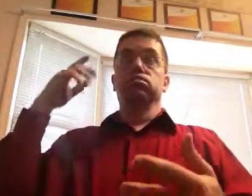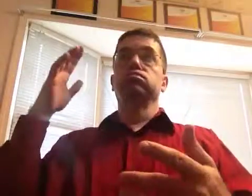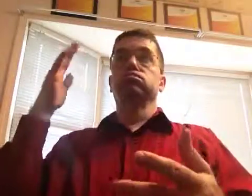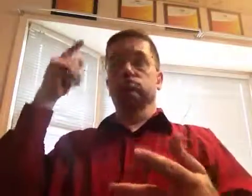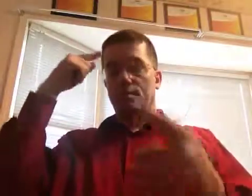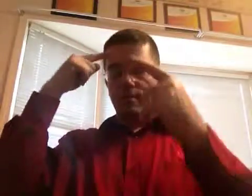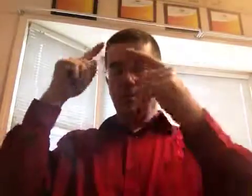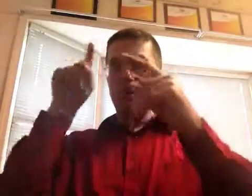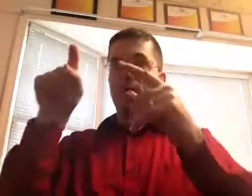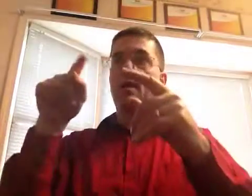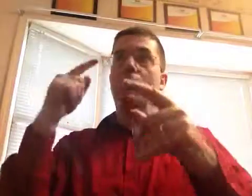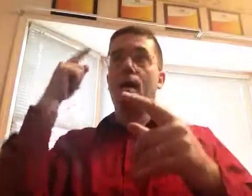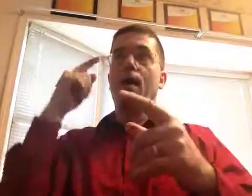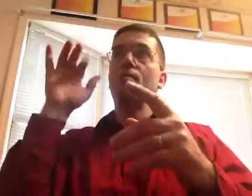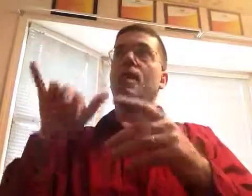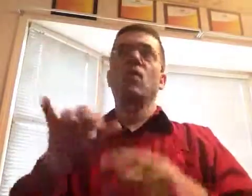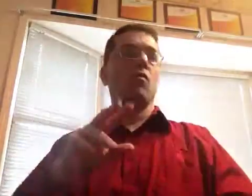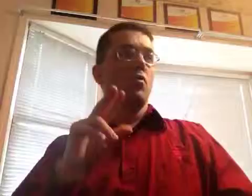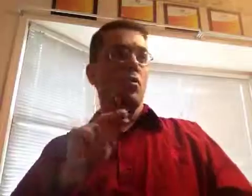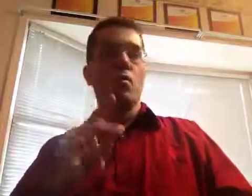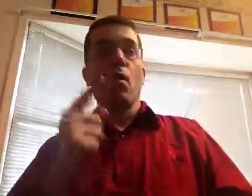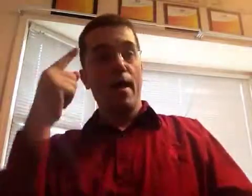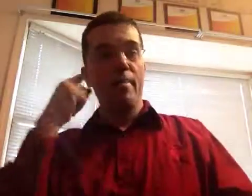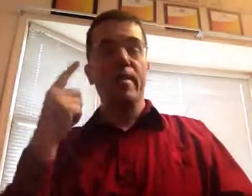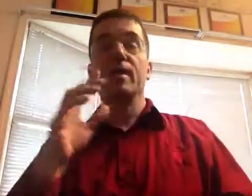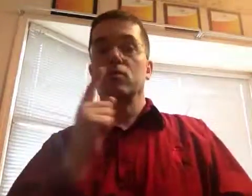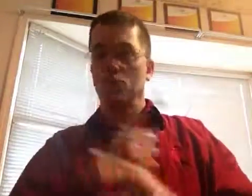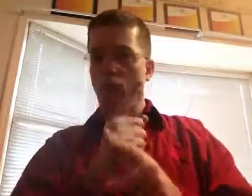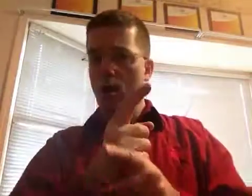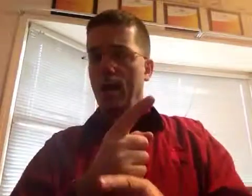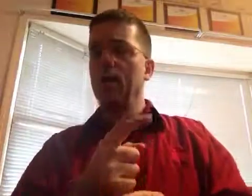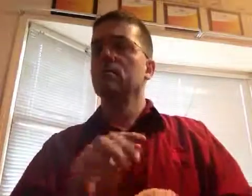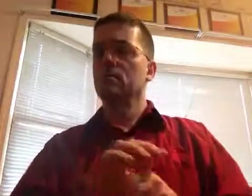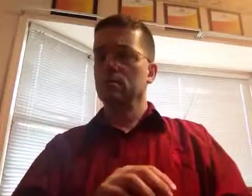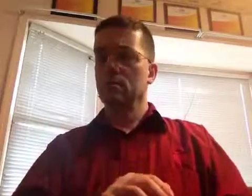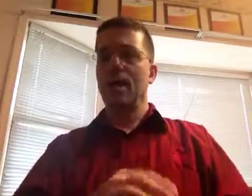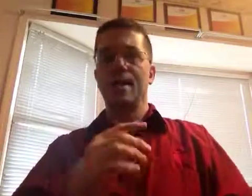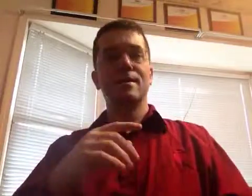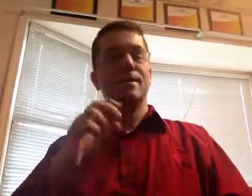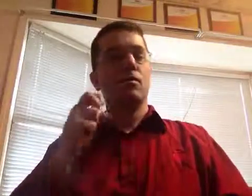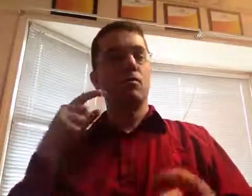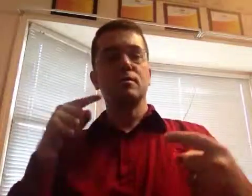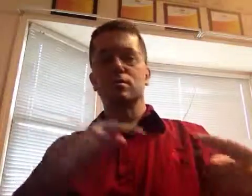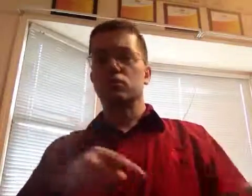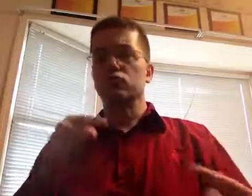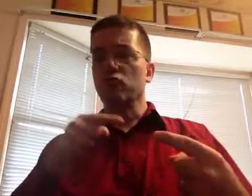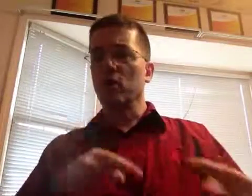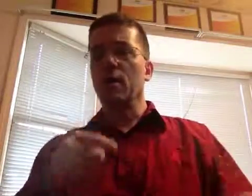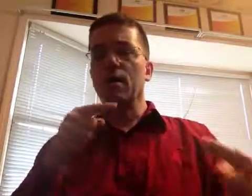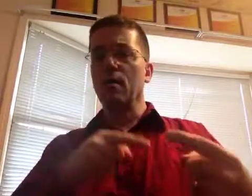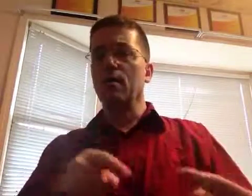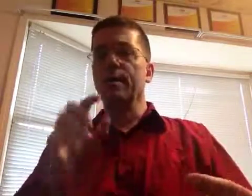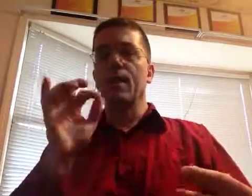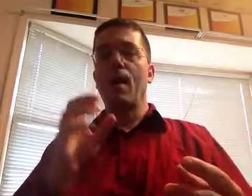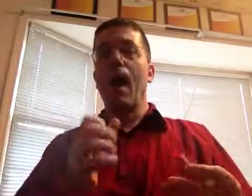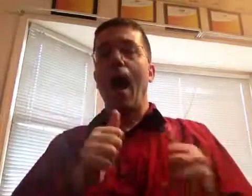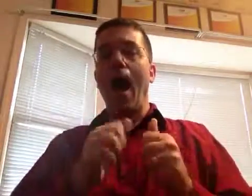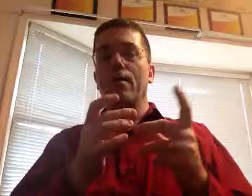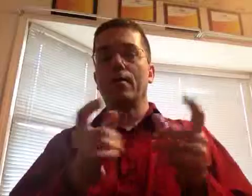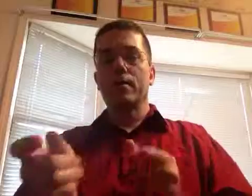being nervous. And no, I think because I'll tell you, it's really a good idea, and you're really